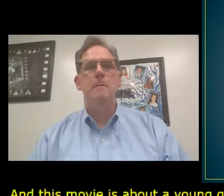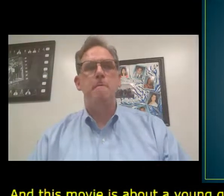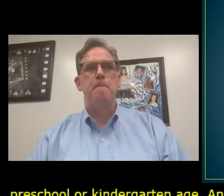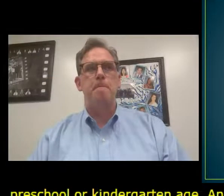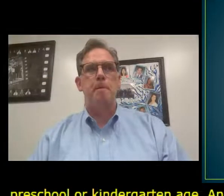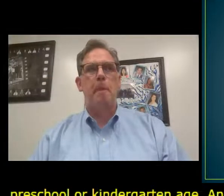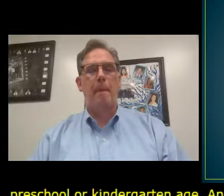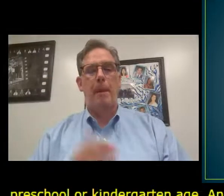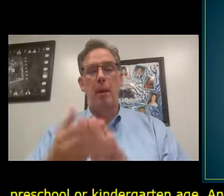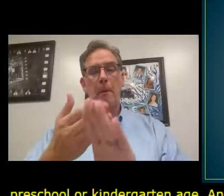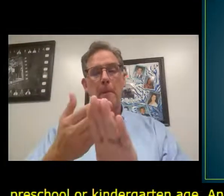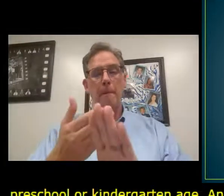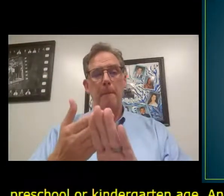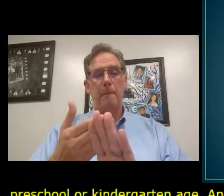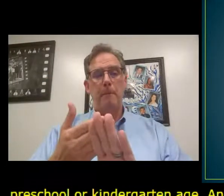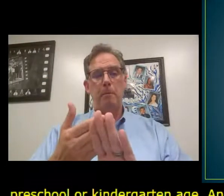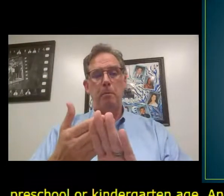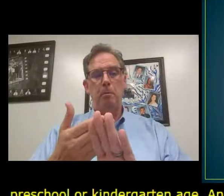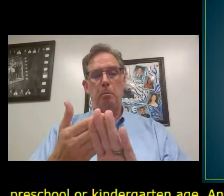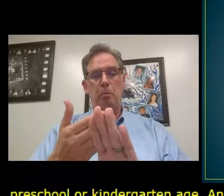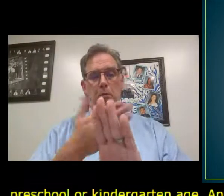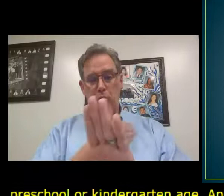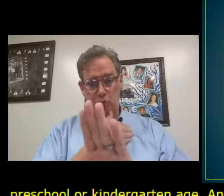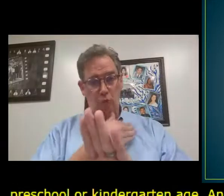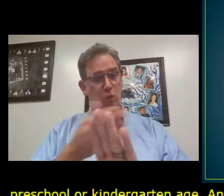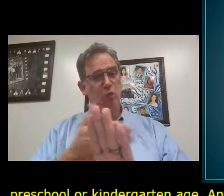girl, the character in the movie, sign language.